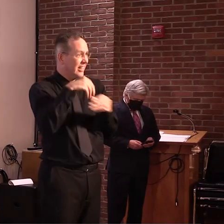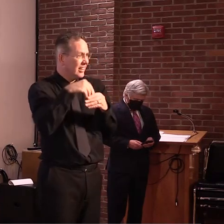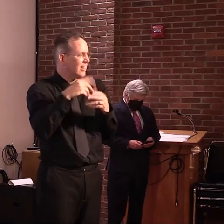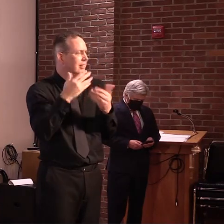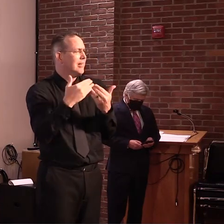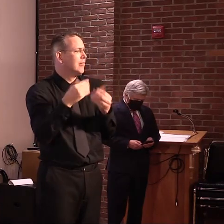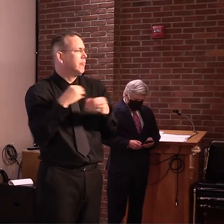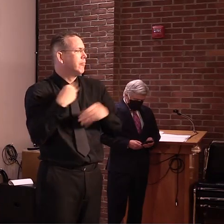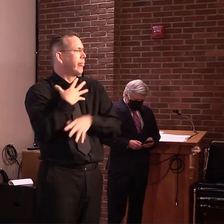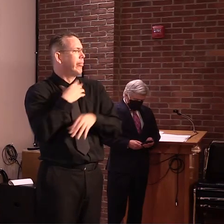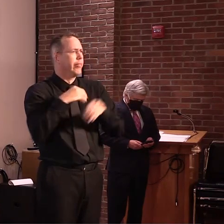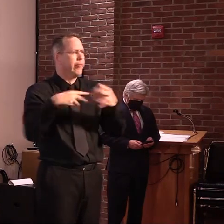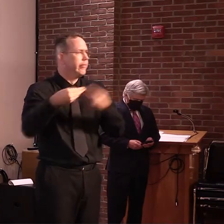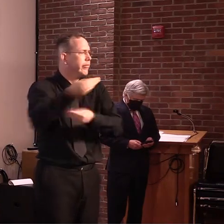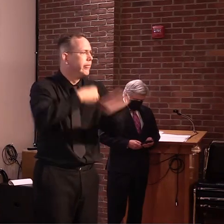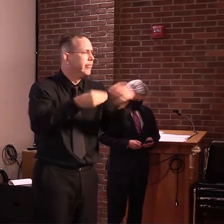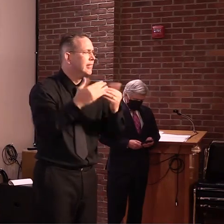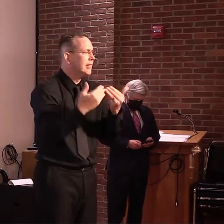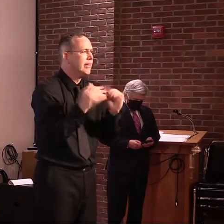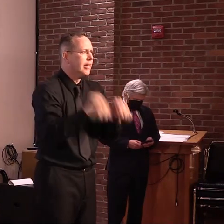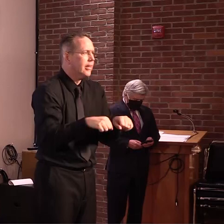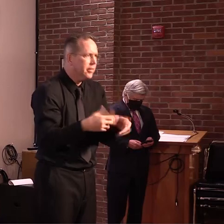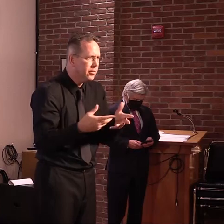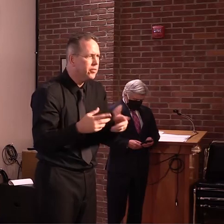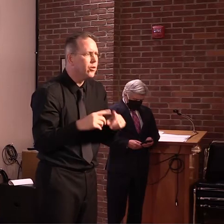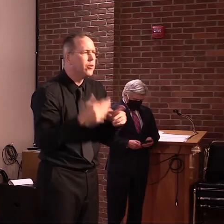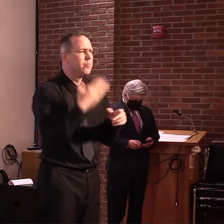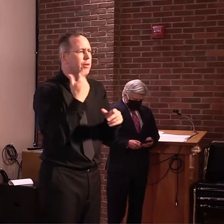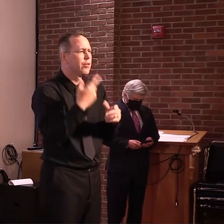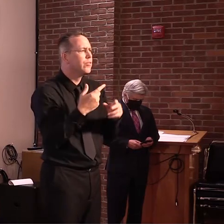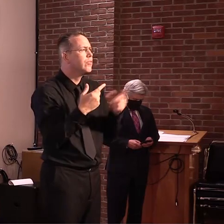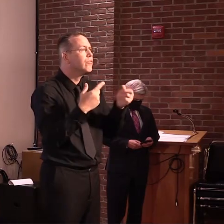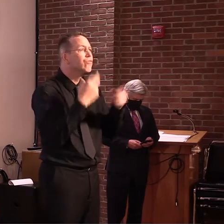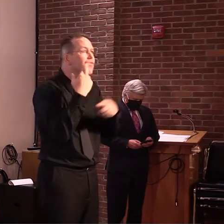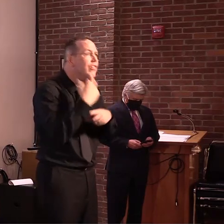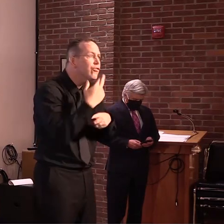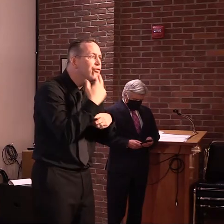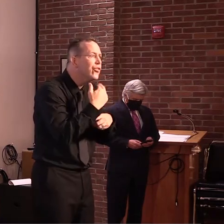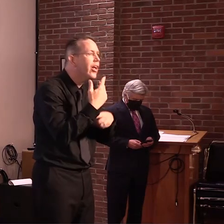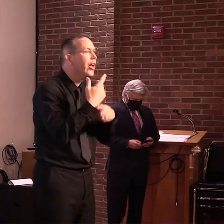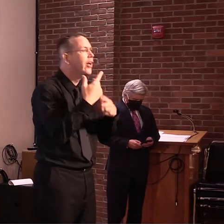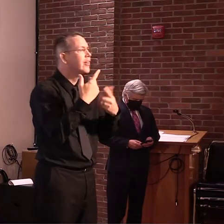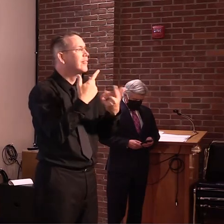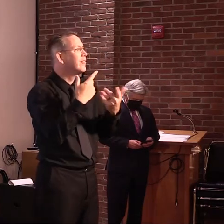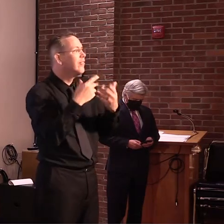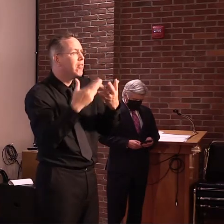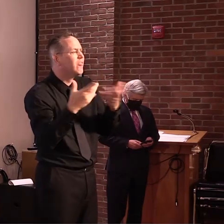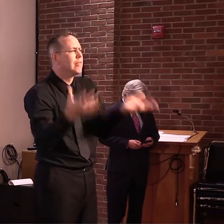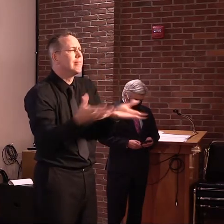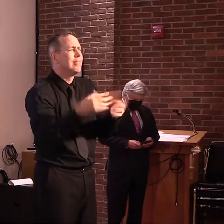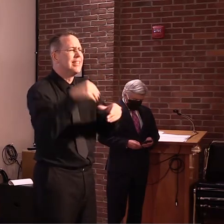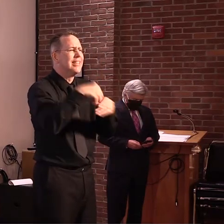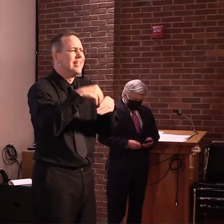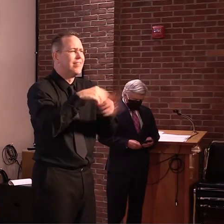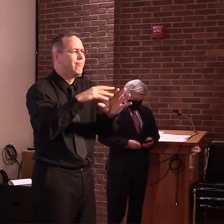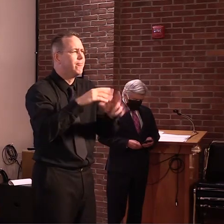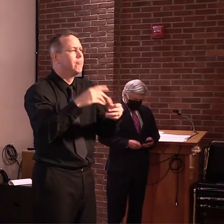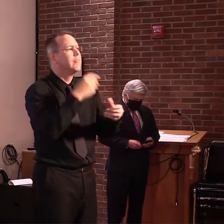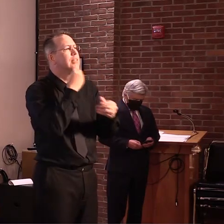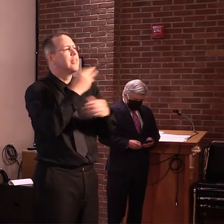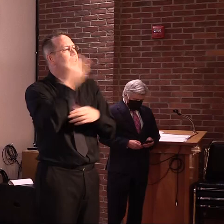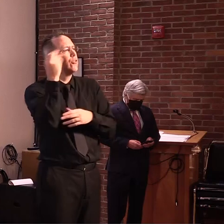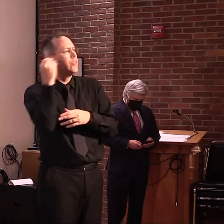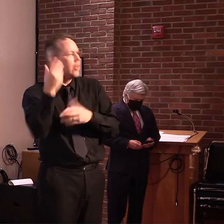like restaurants, we started outdoors and are now moving in a cautious but phased manner indoors. So I would just caution